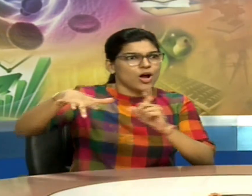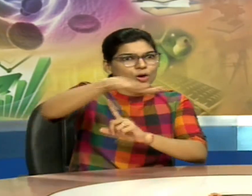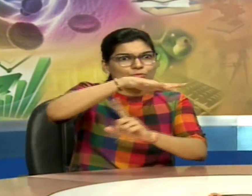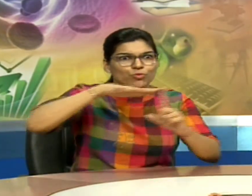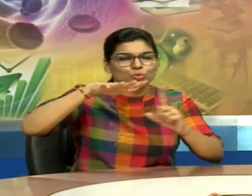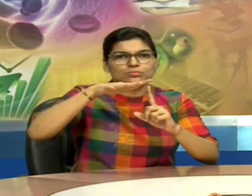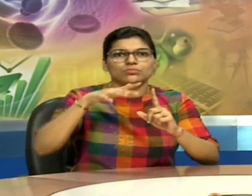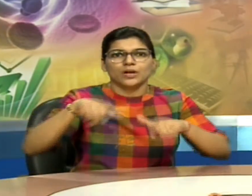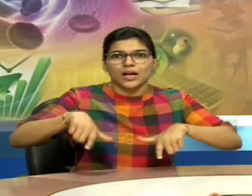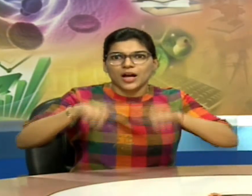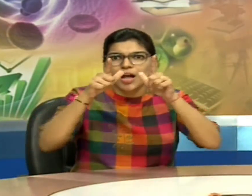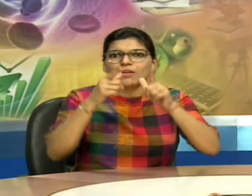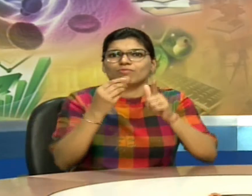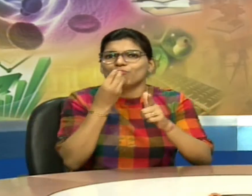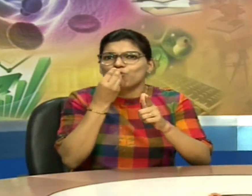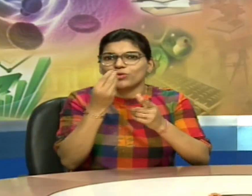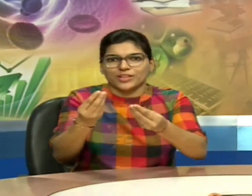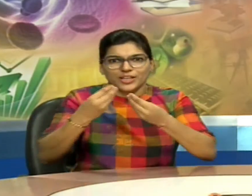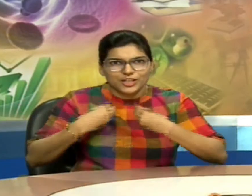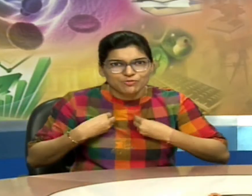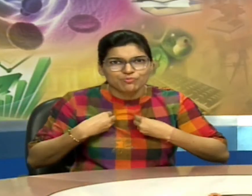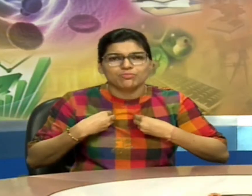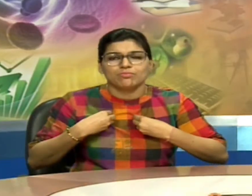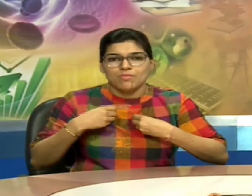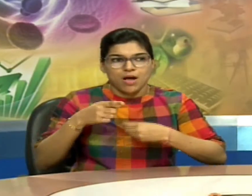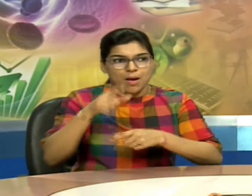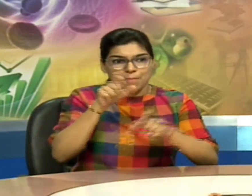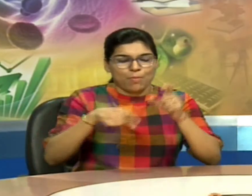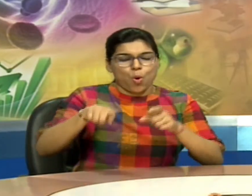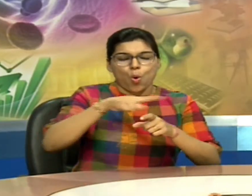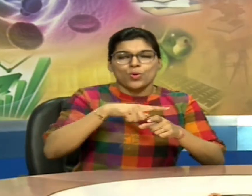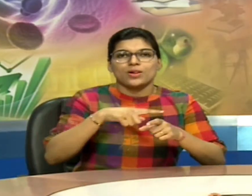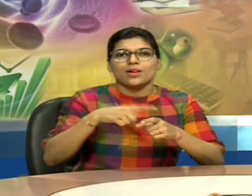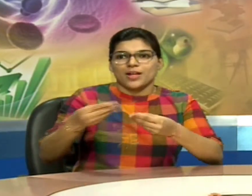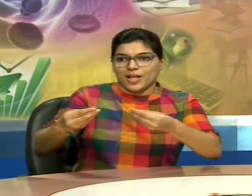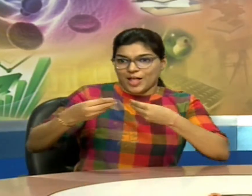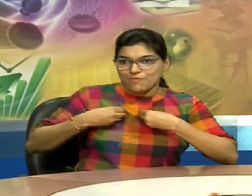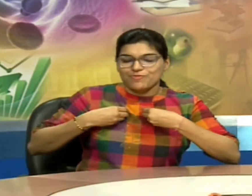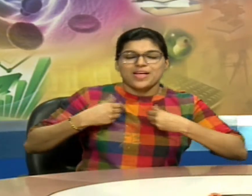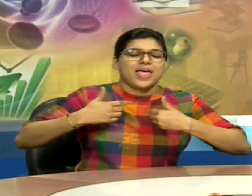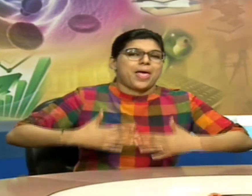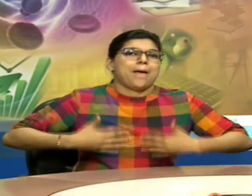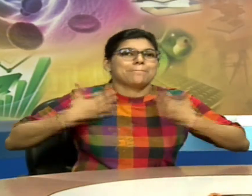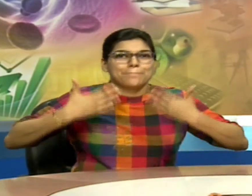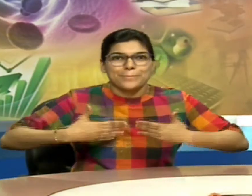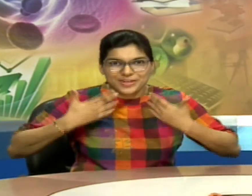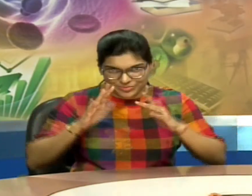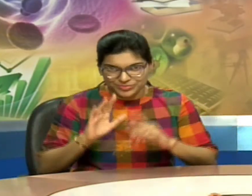and environment is good. Trees give us food and we are